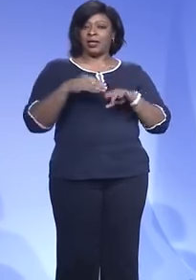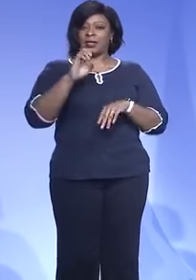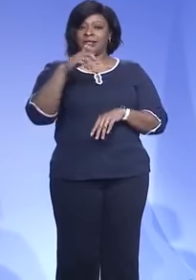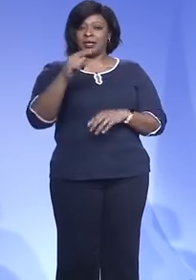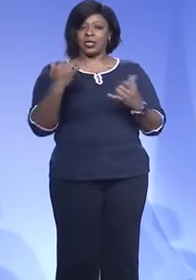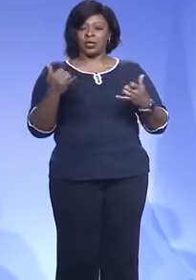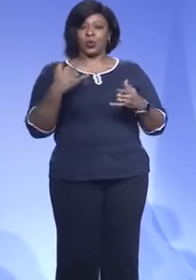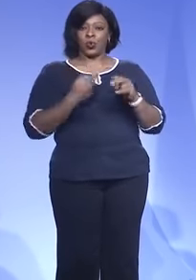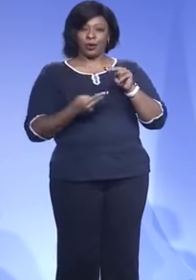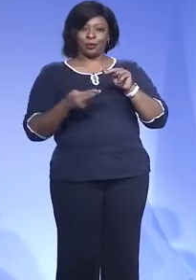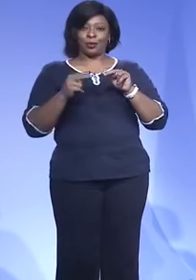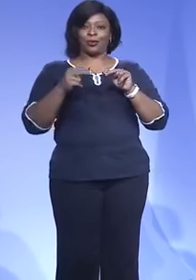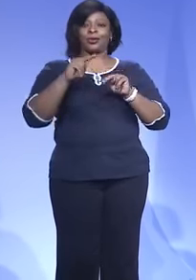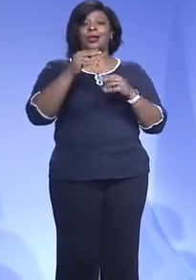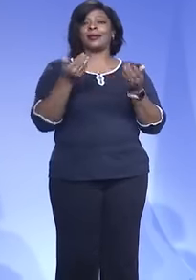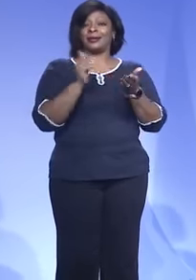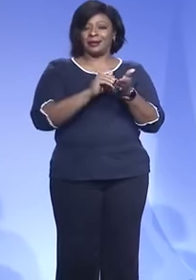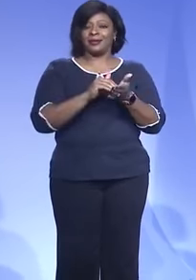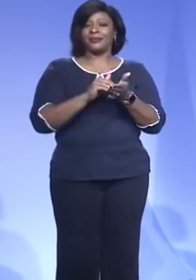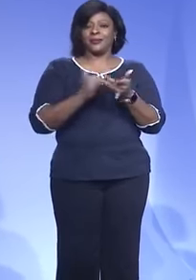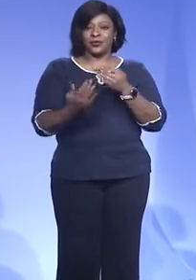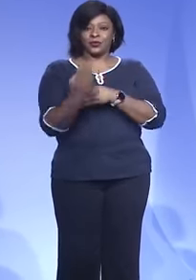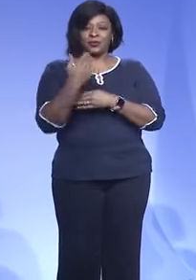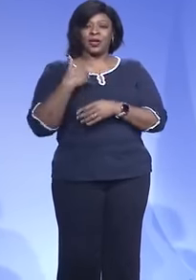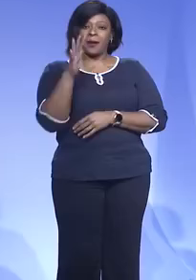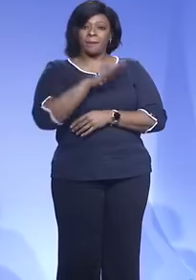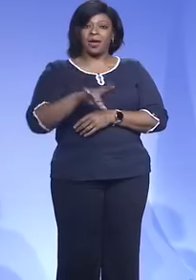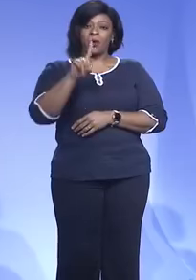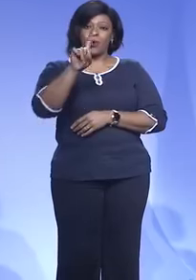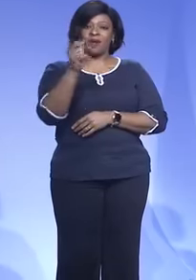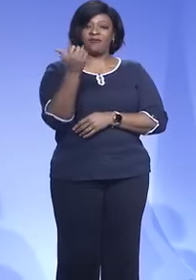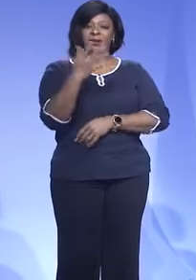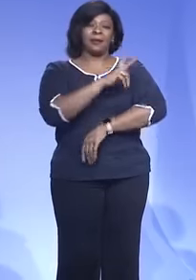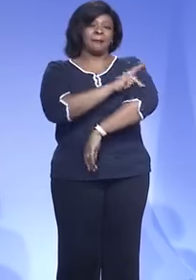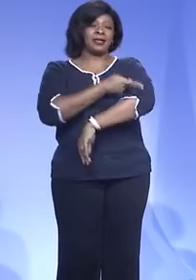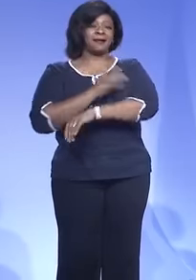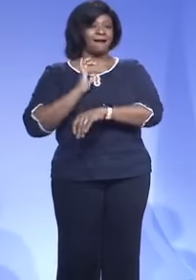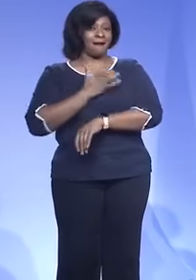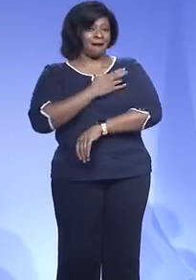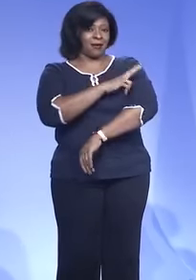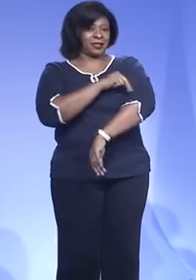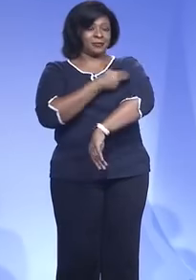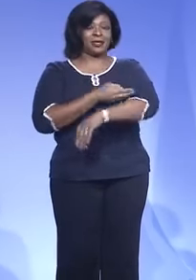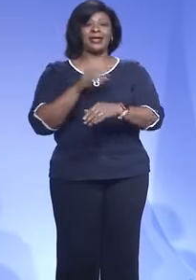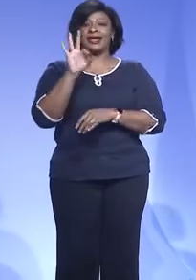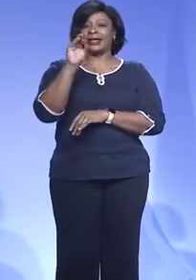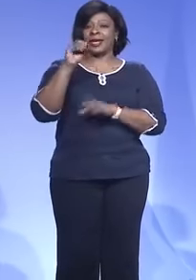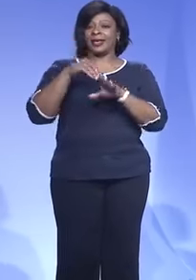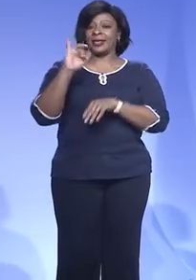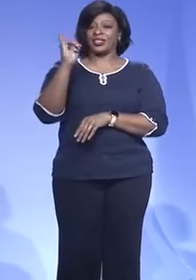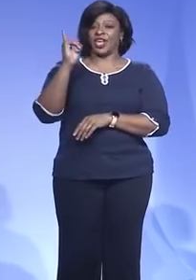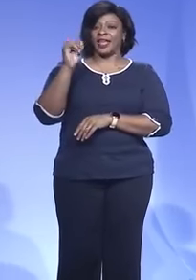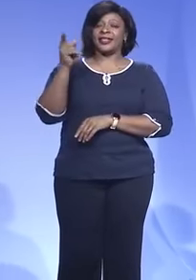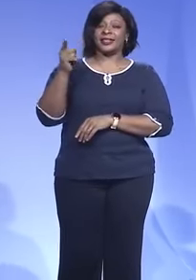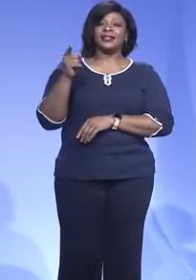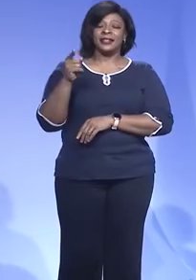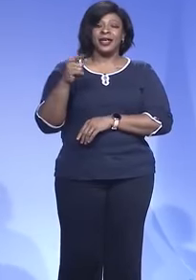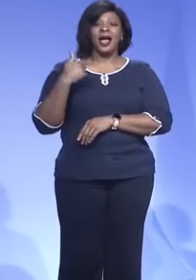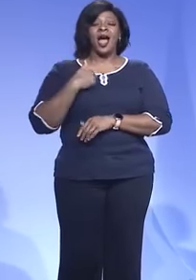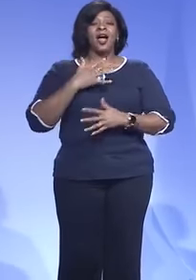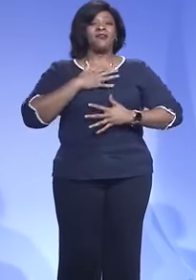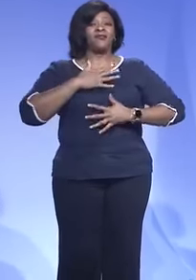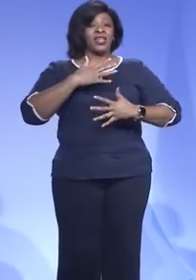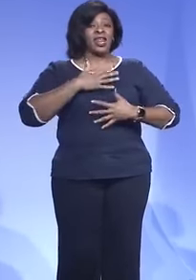Currently, we're surging again. As of this morning, we had about 115 patients in our hospital and 90 in Jackson. Our ventilator patients